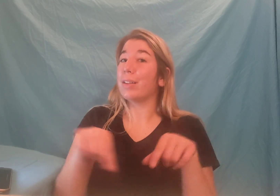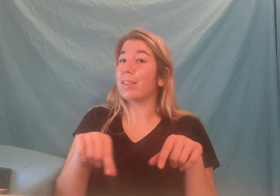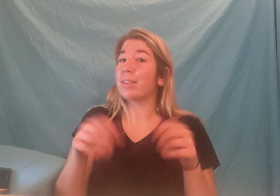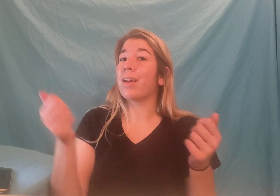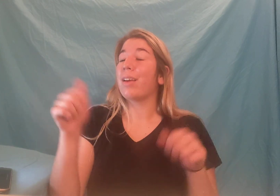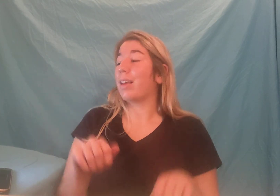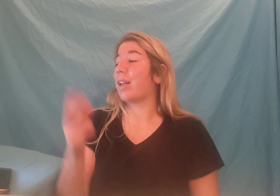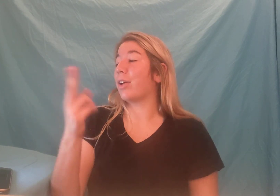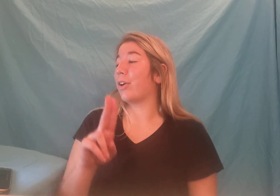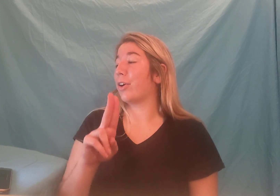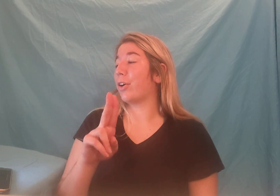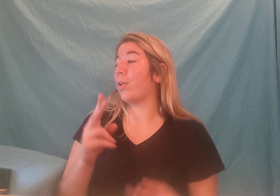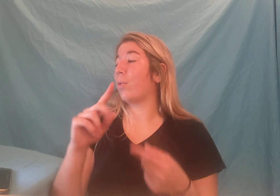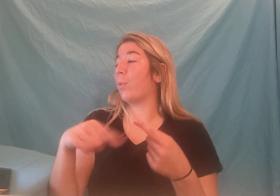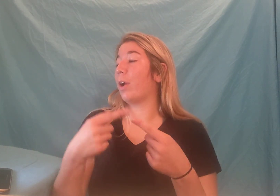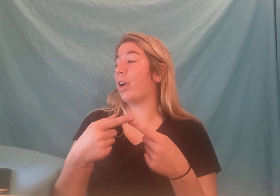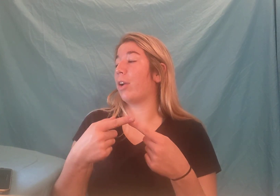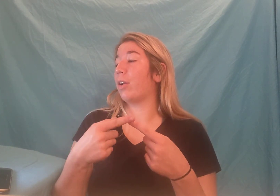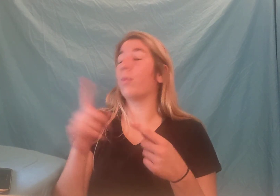earthquakes can occur where